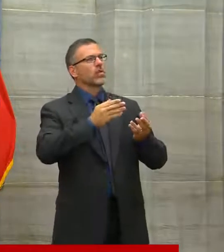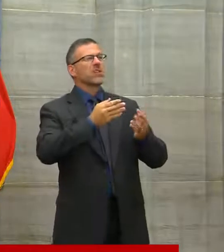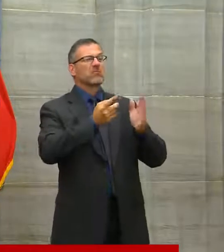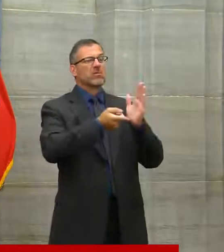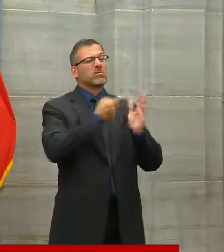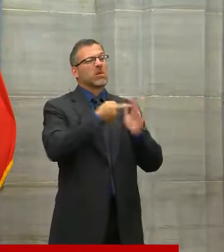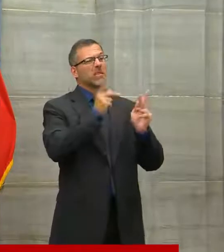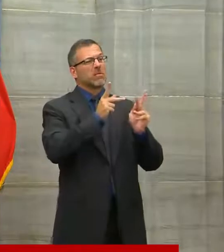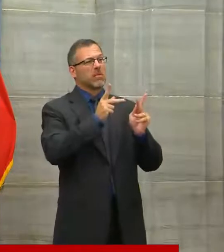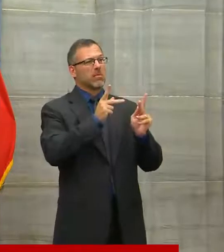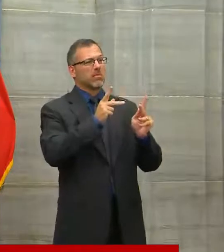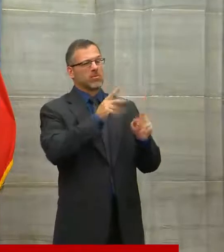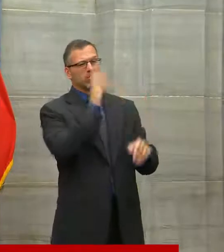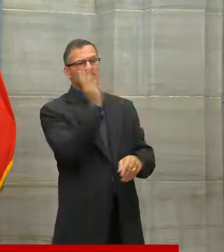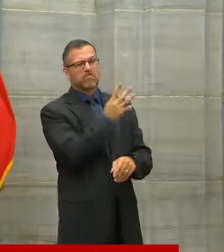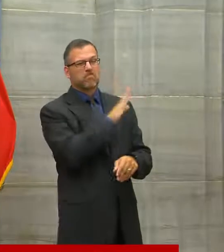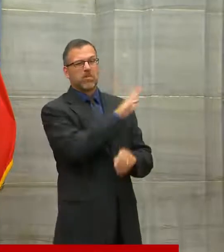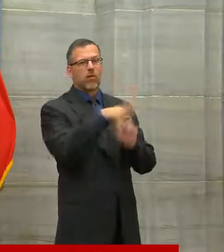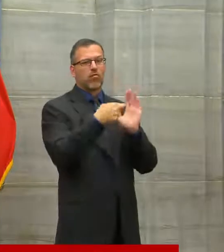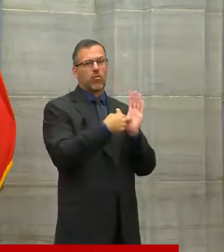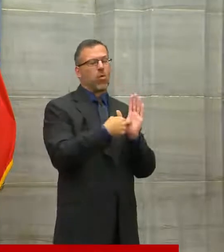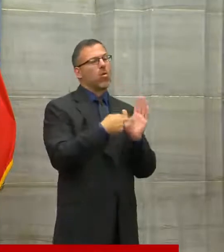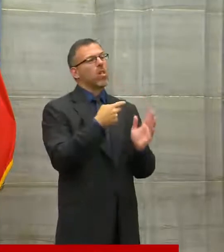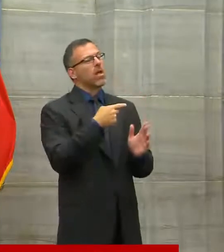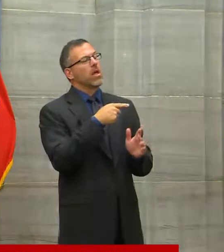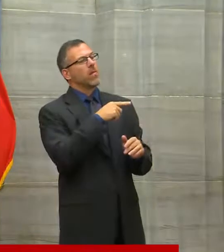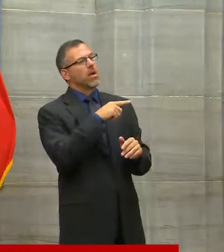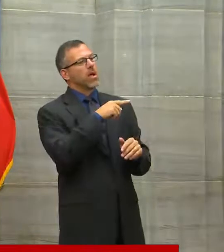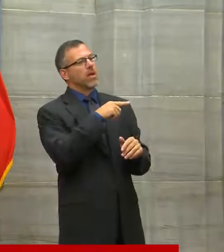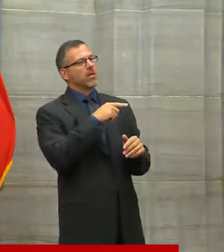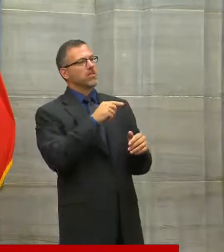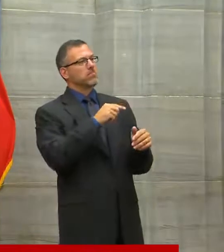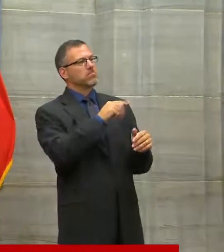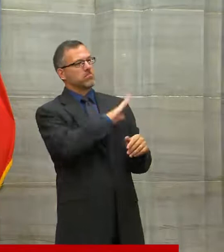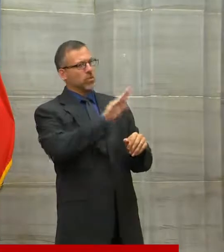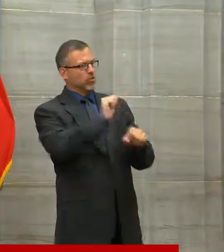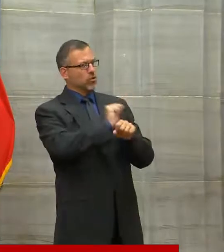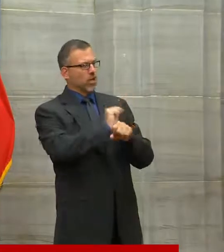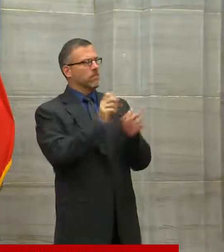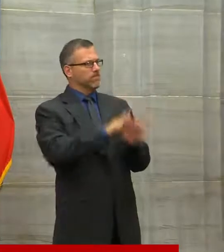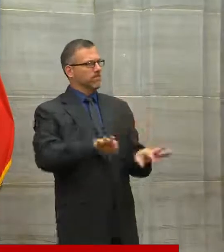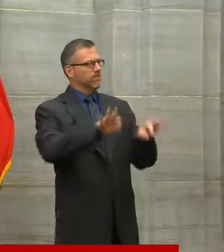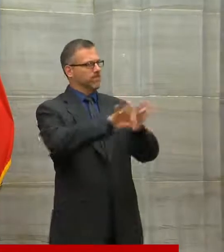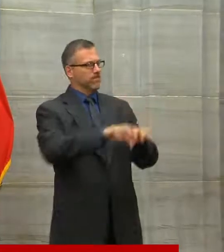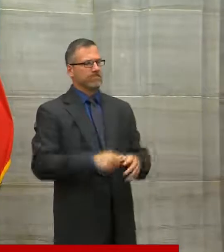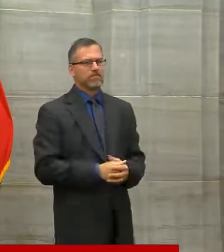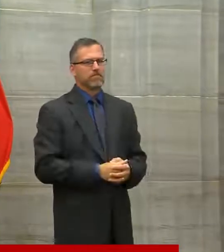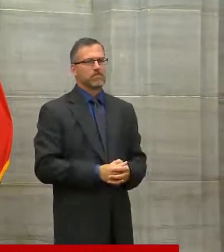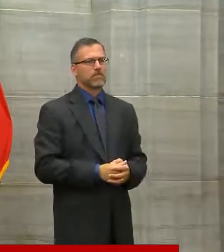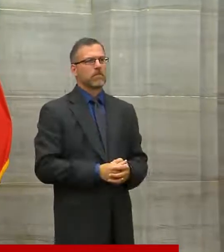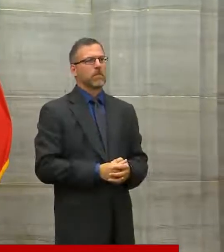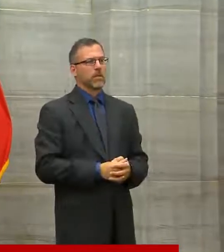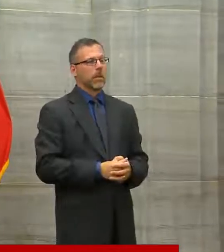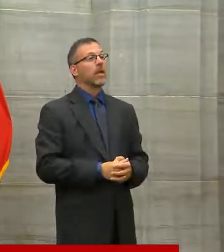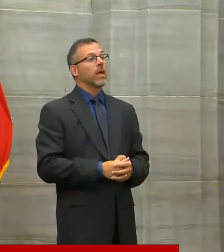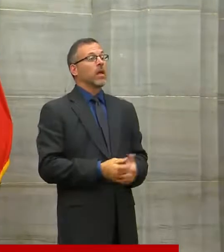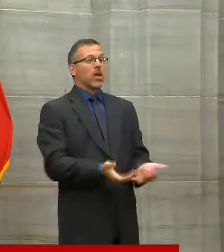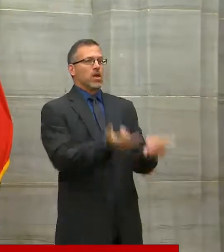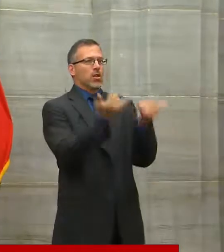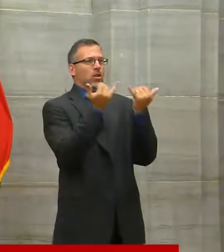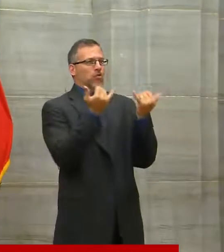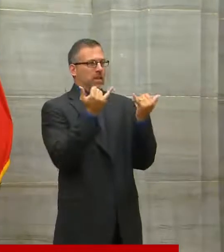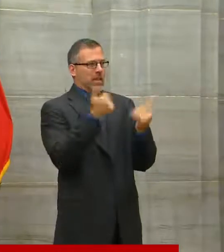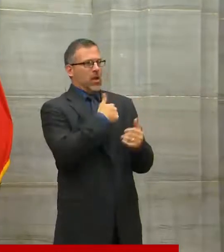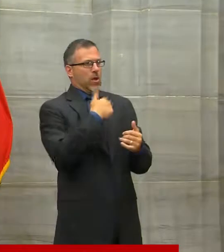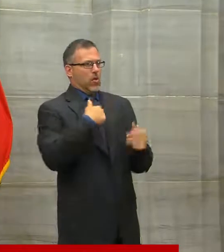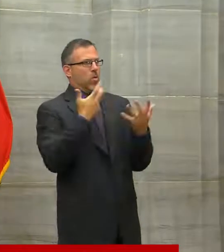thankless role. Thank you all for being here today. The timing and the intent of this partnership reflects a desire to